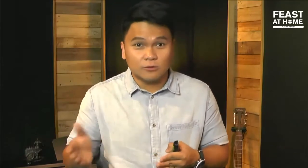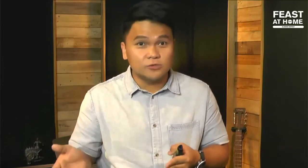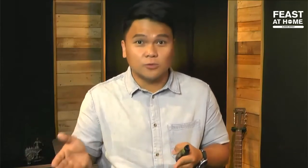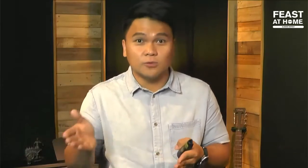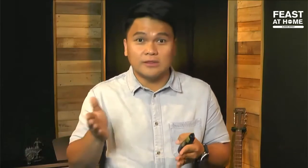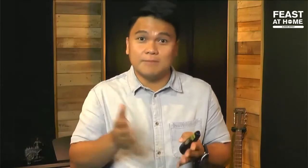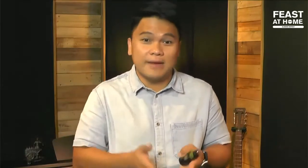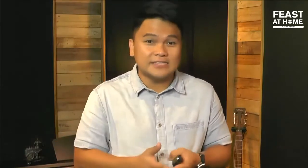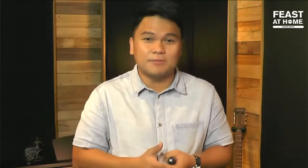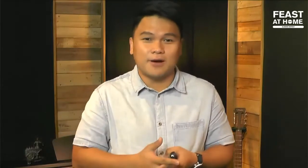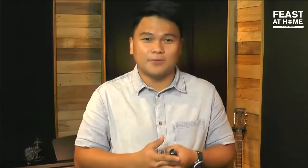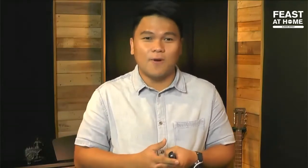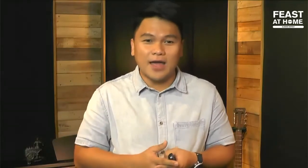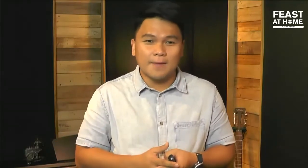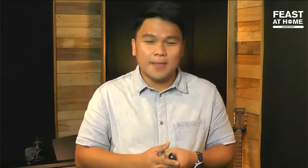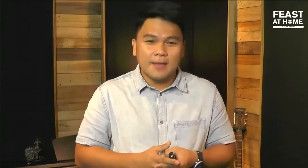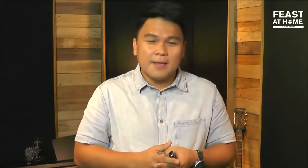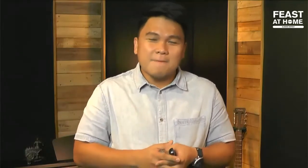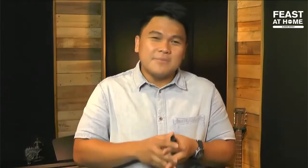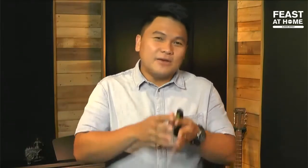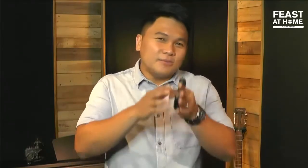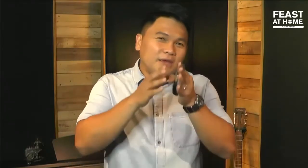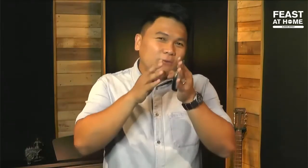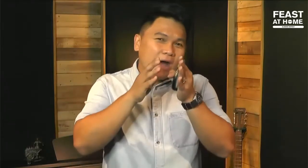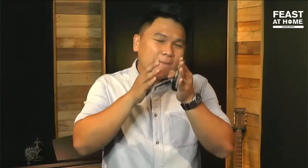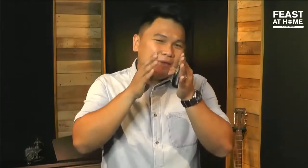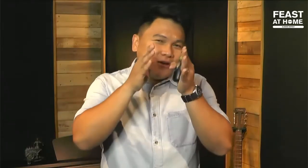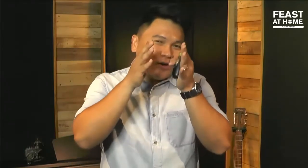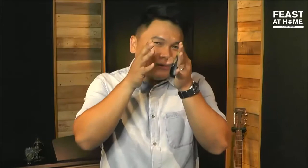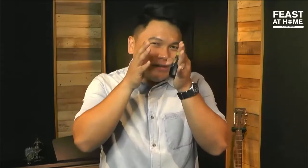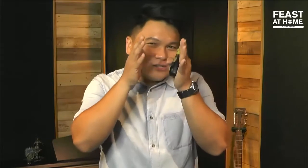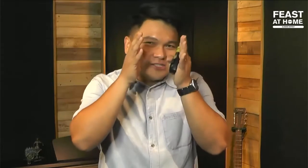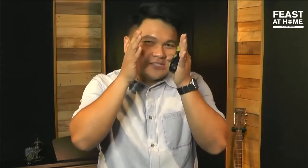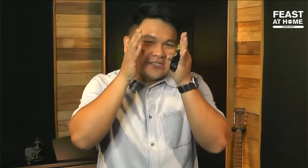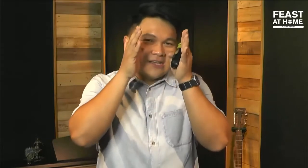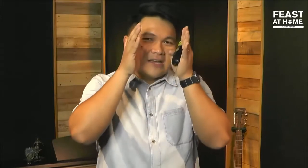say it's also the best part. Why?